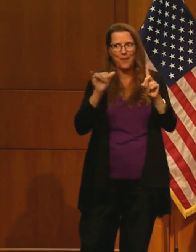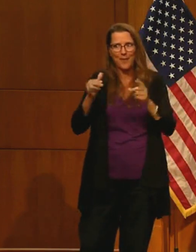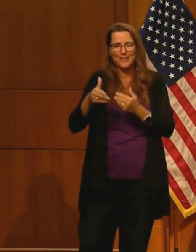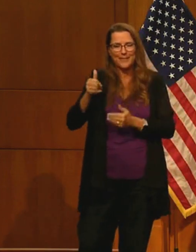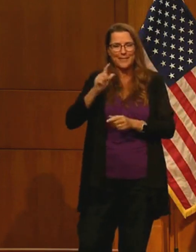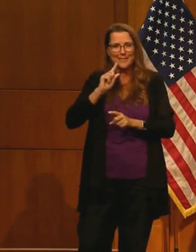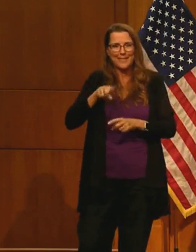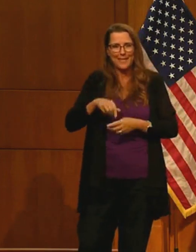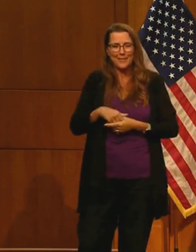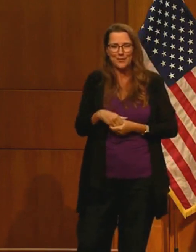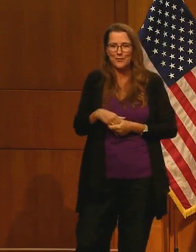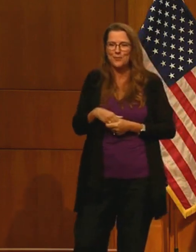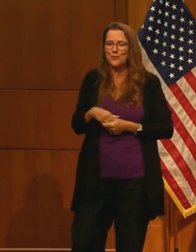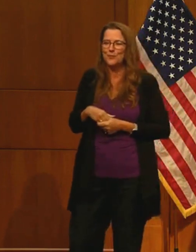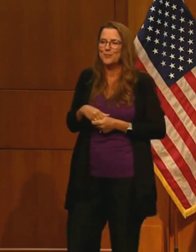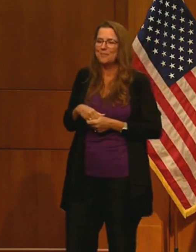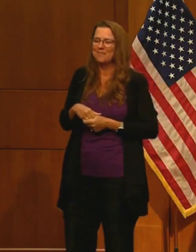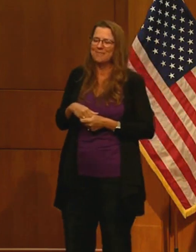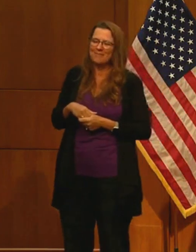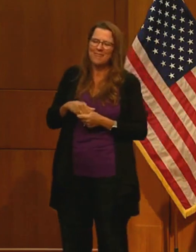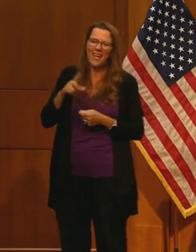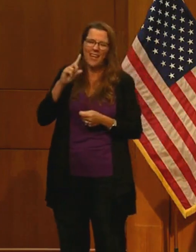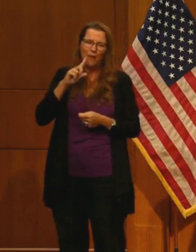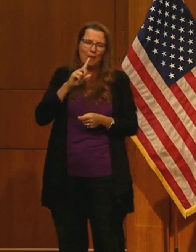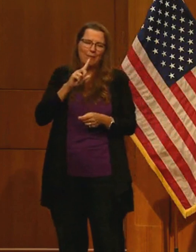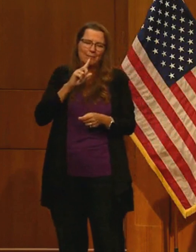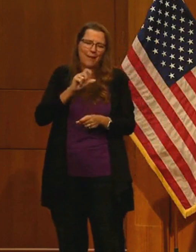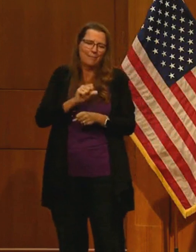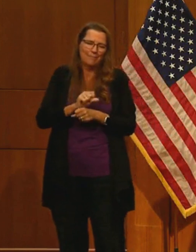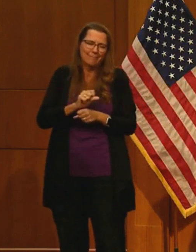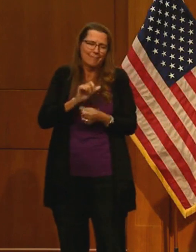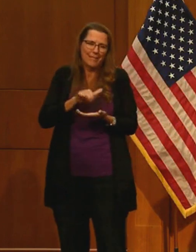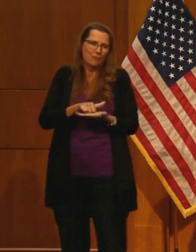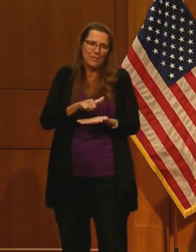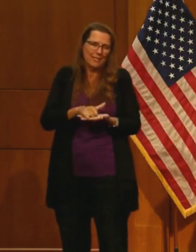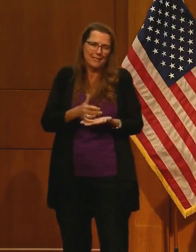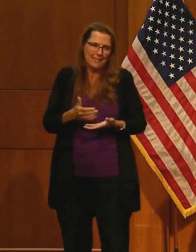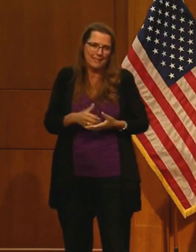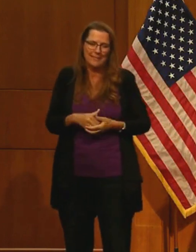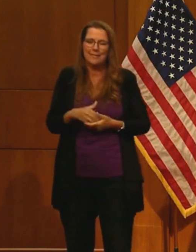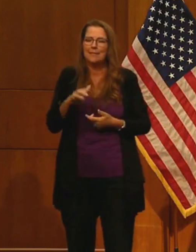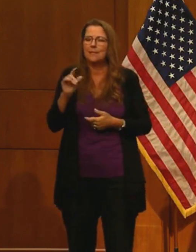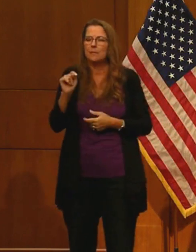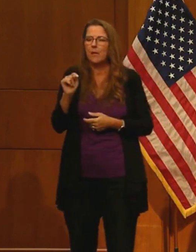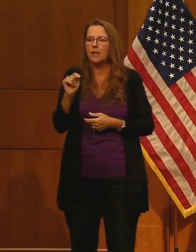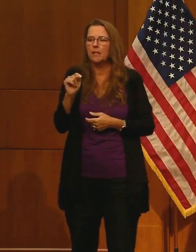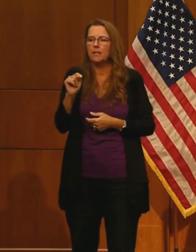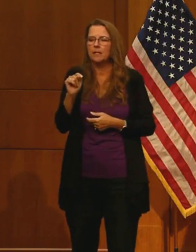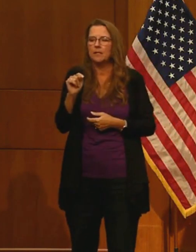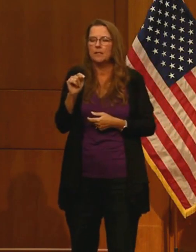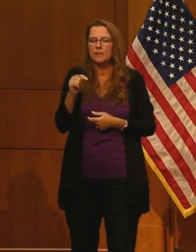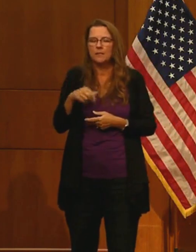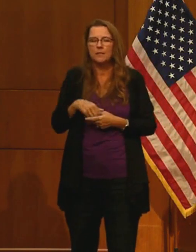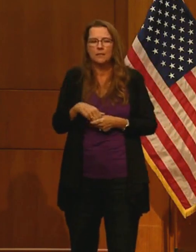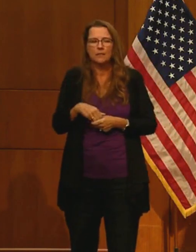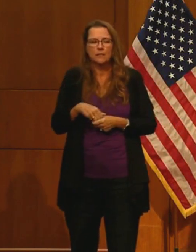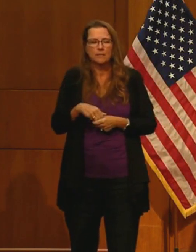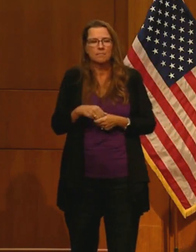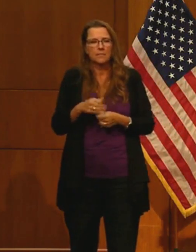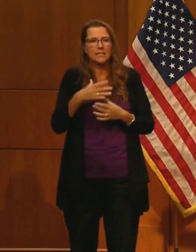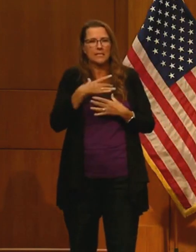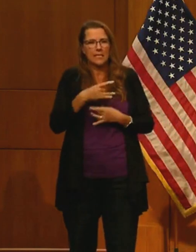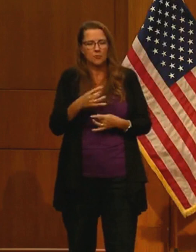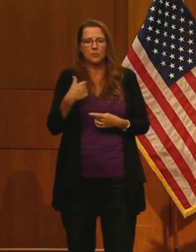answer. I know that that's not realistic, but you know, it's interesting. We did a